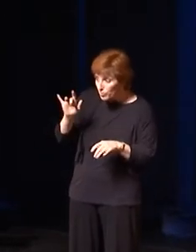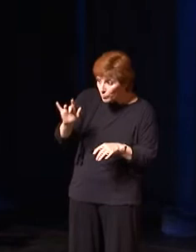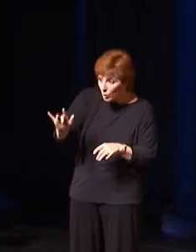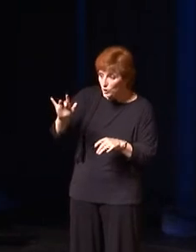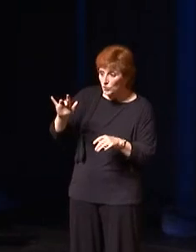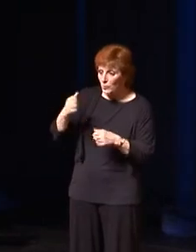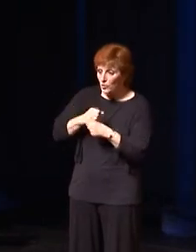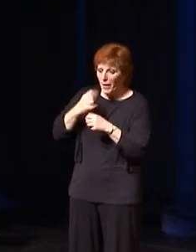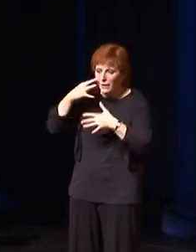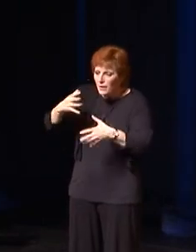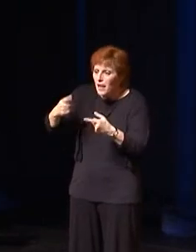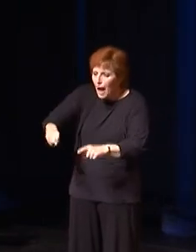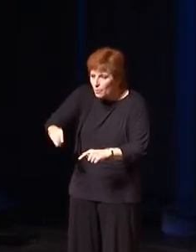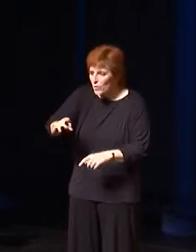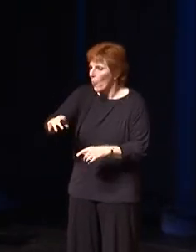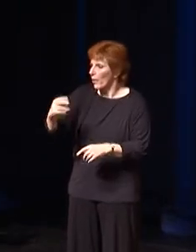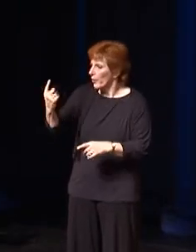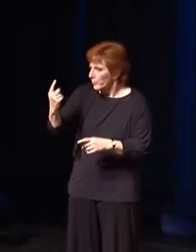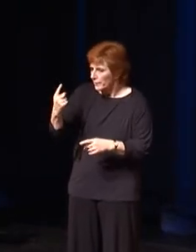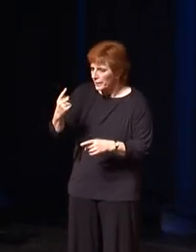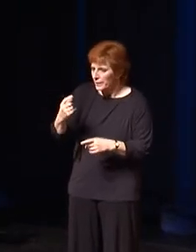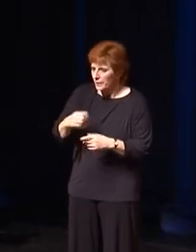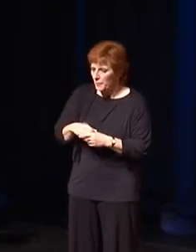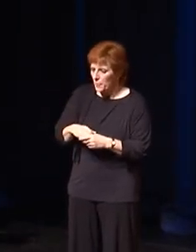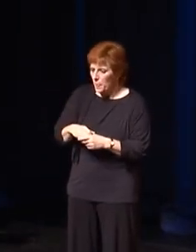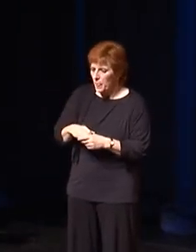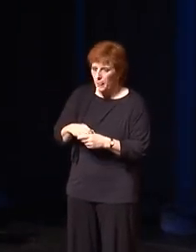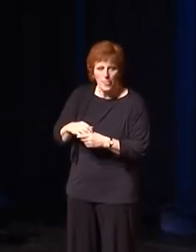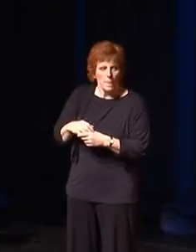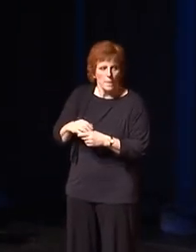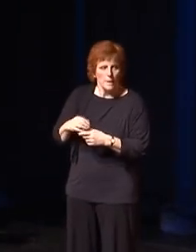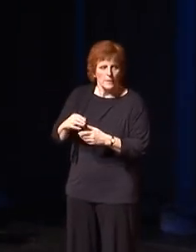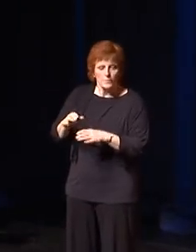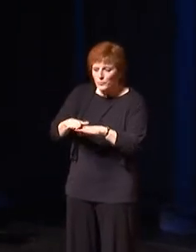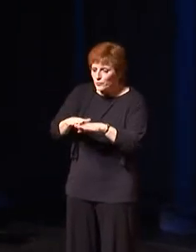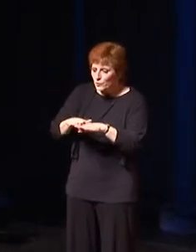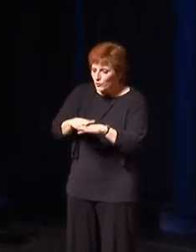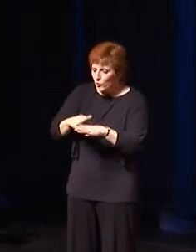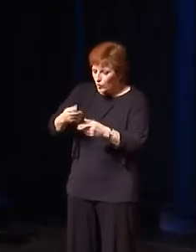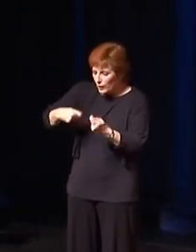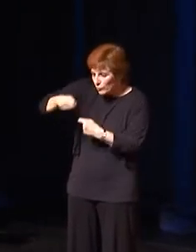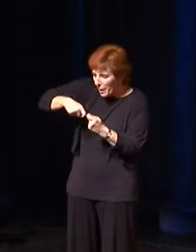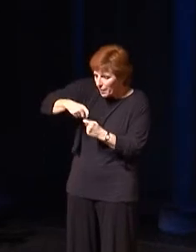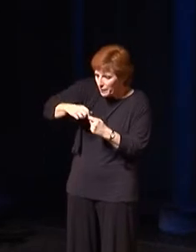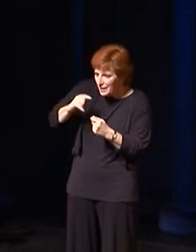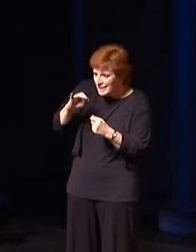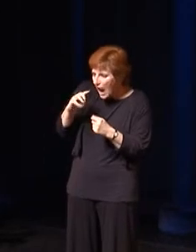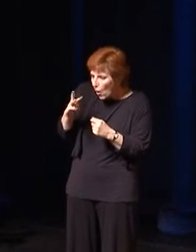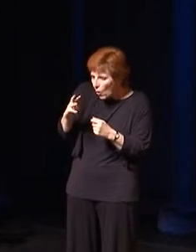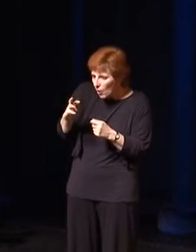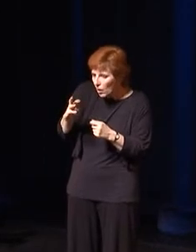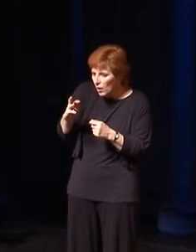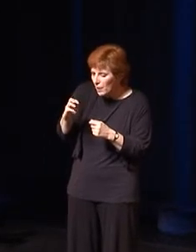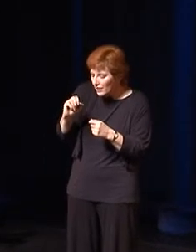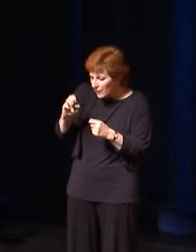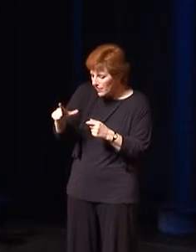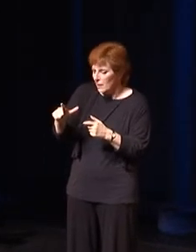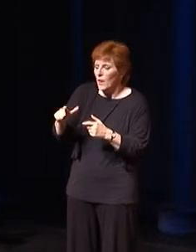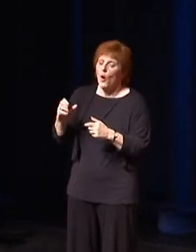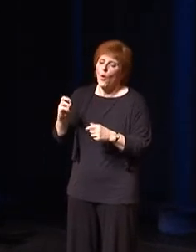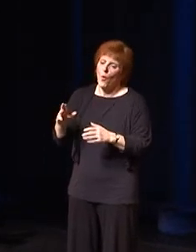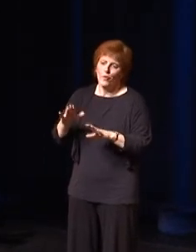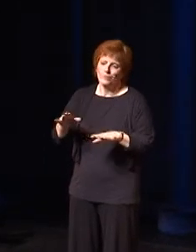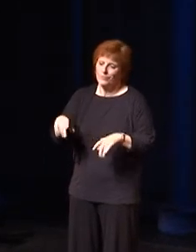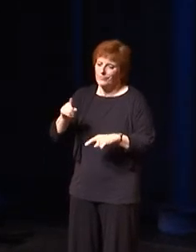alarm, one that you've wrapped up in a towel, just a little bit, and then you gradually take the towel off. Or let's say the child